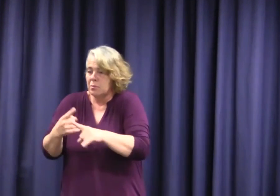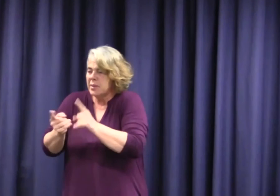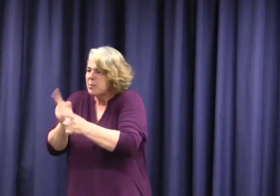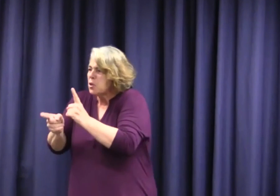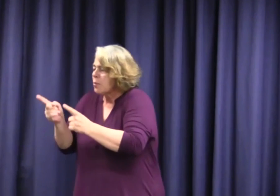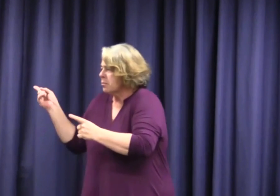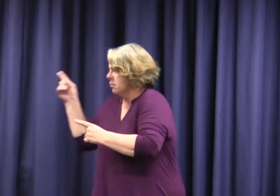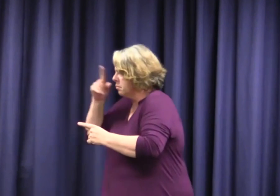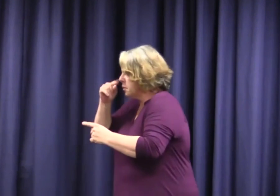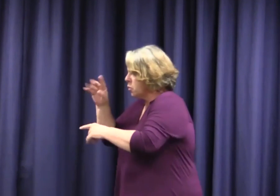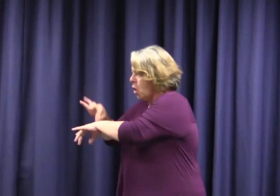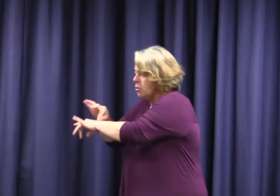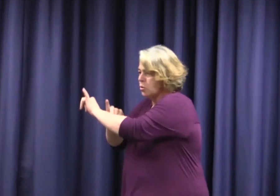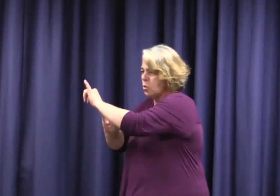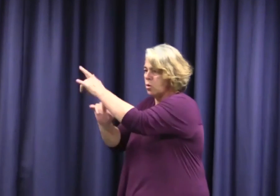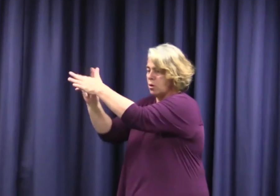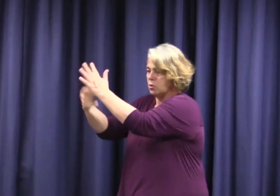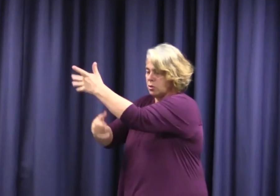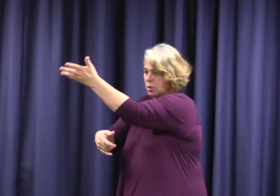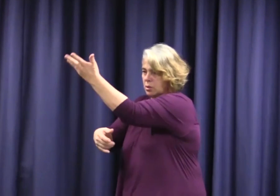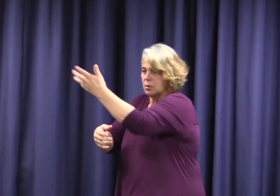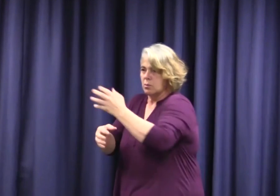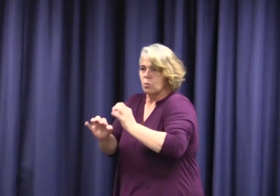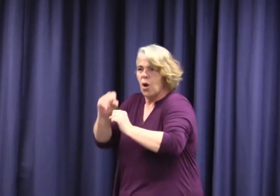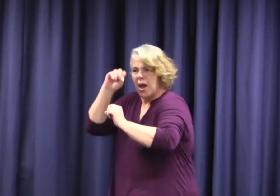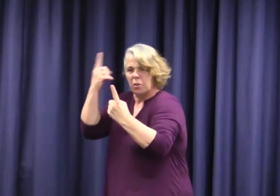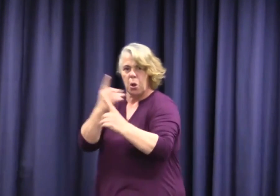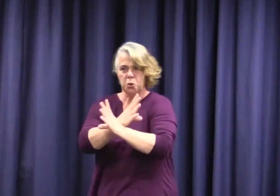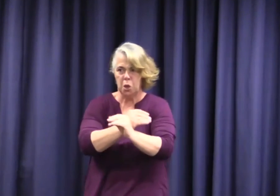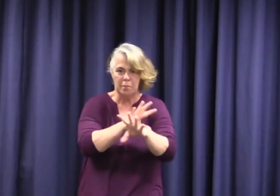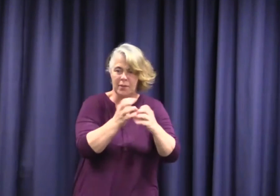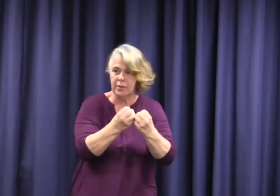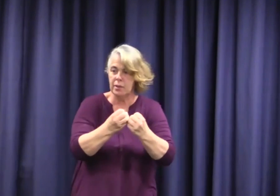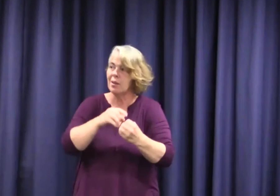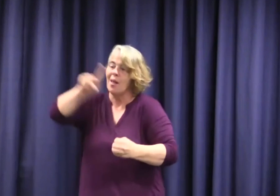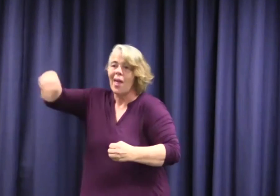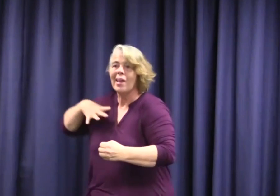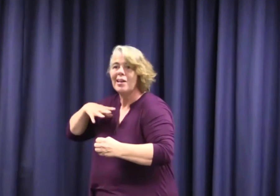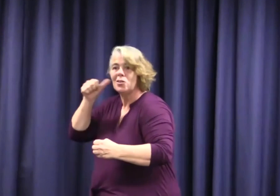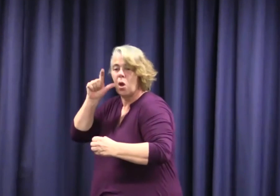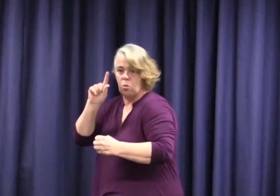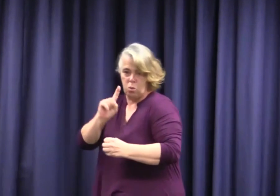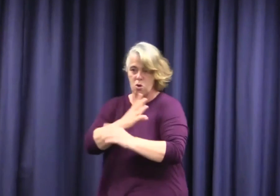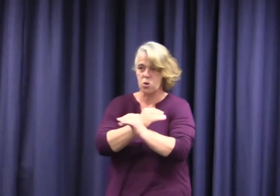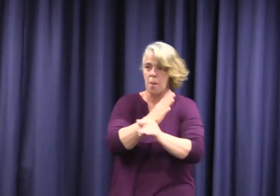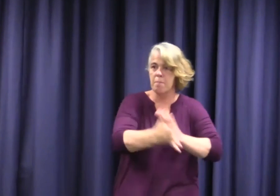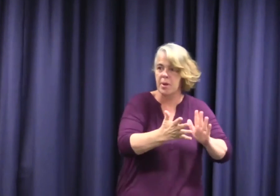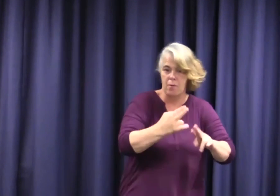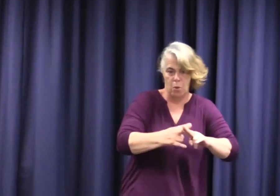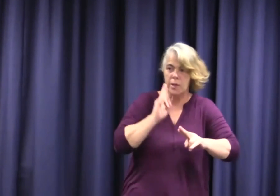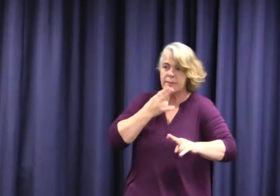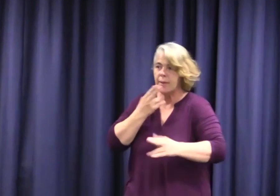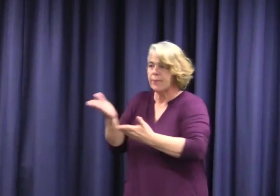well. Plus, sometimes too, I find whether people are at the hospital or at the doctors and they don't understand the